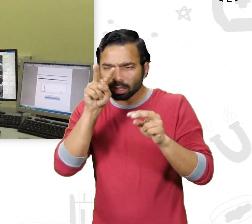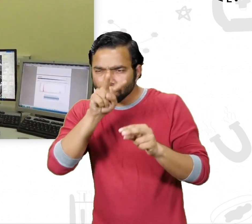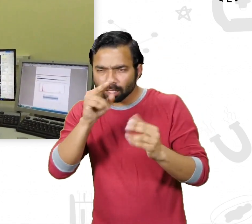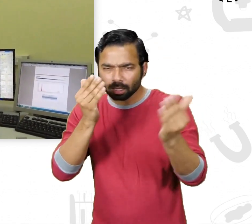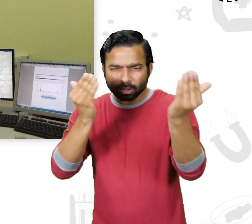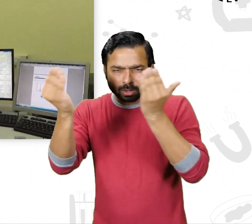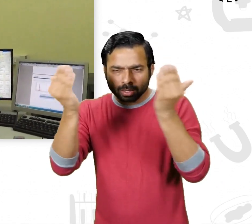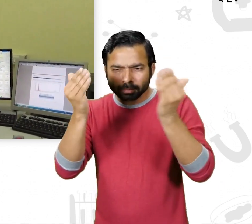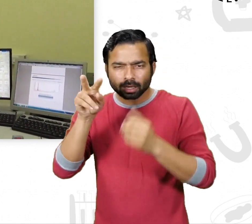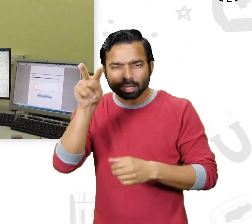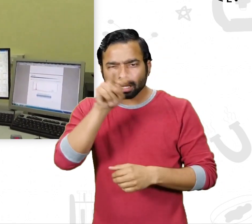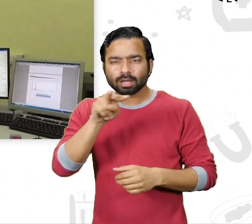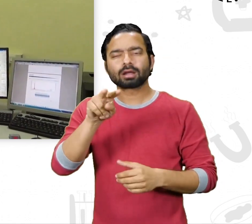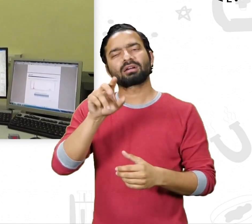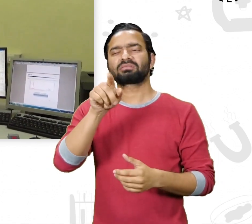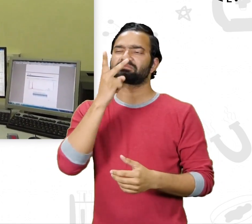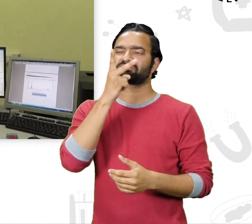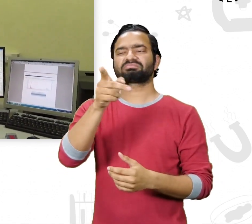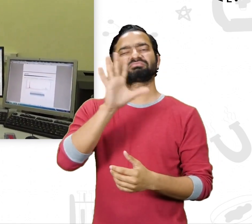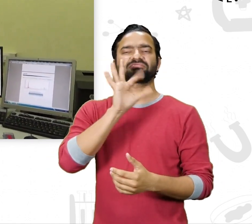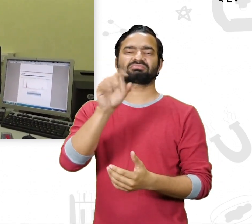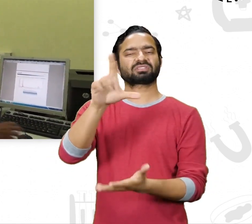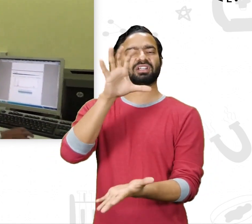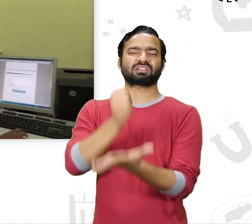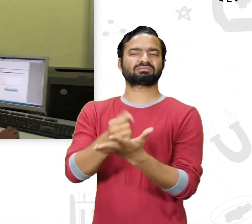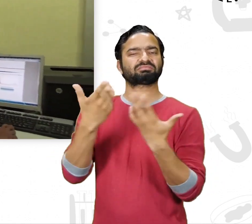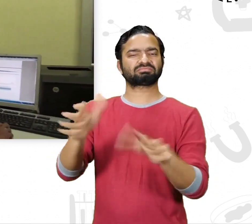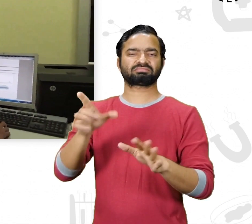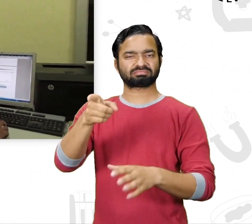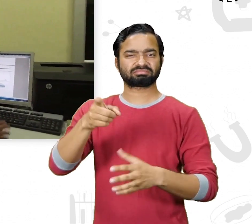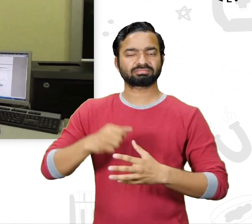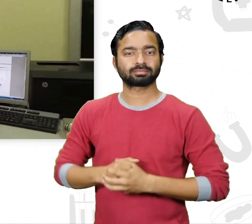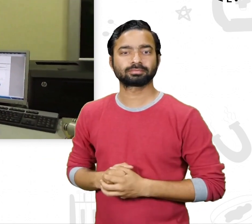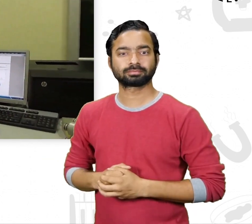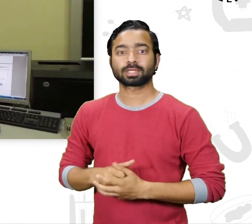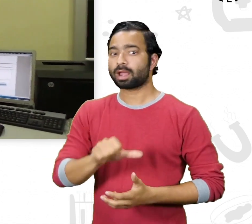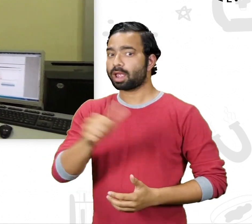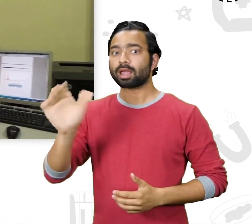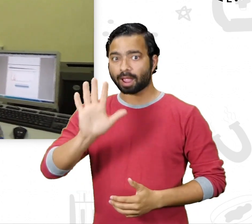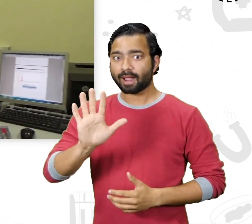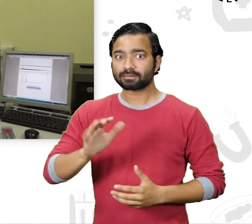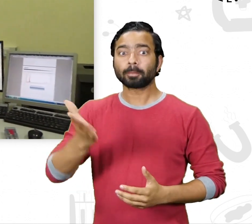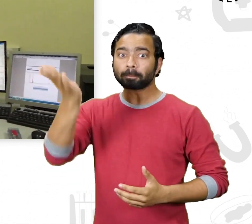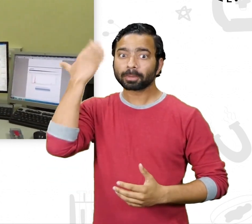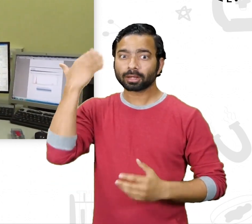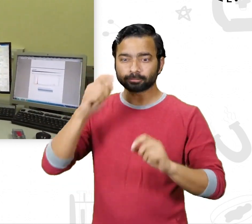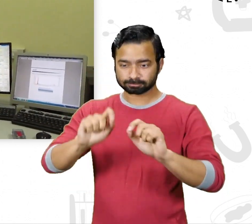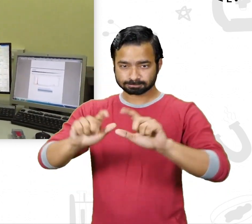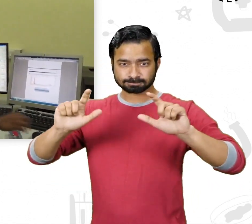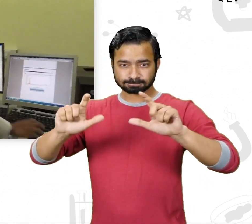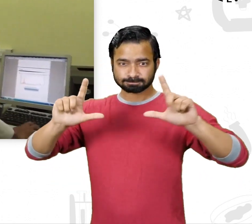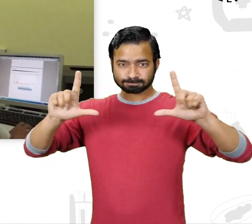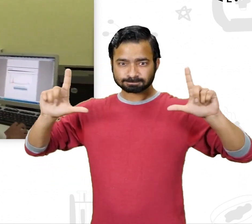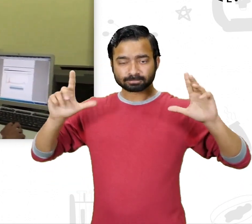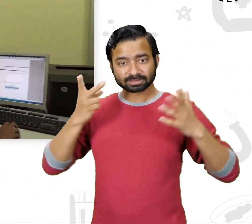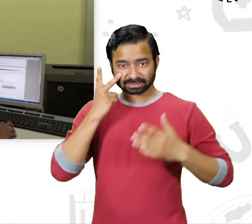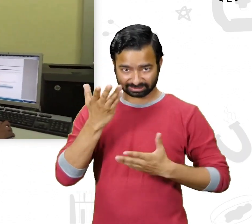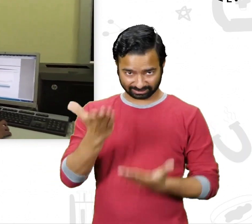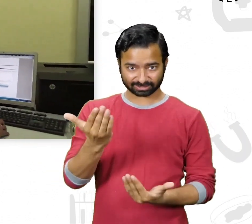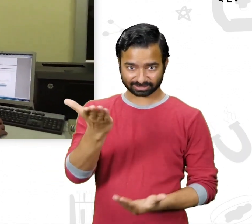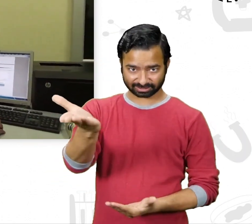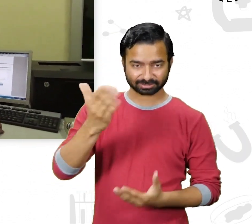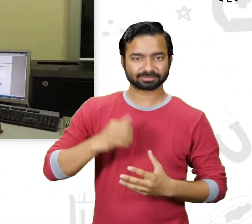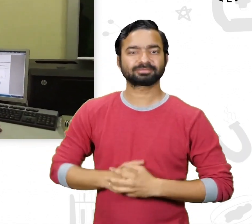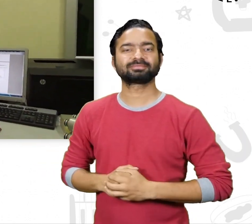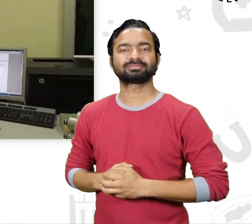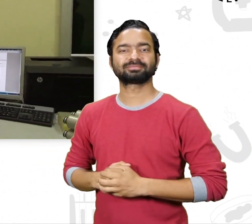platinum material or some other element. For that, we perform the EDAX analysis. Here you see,